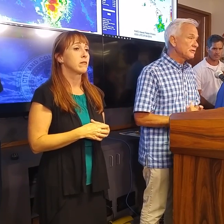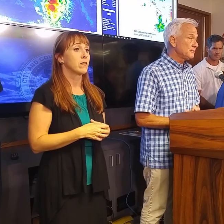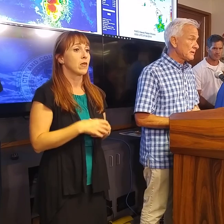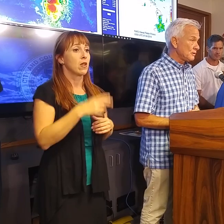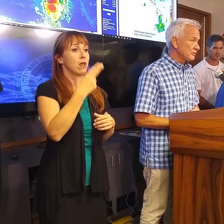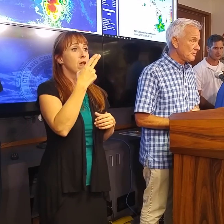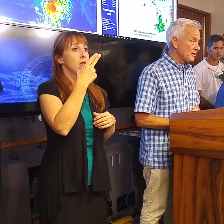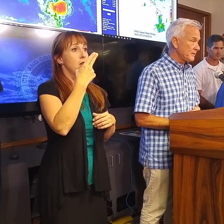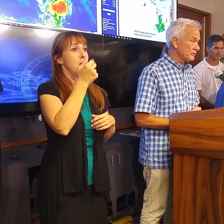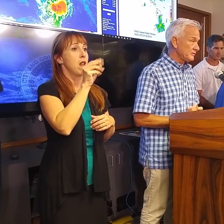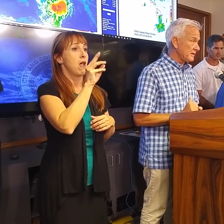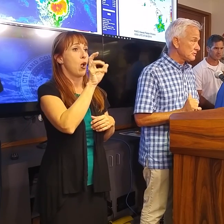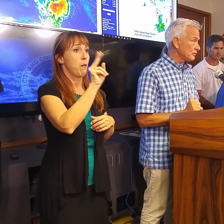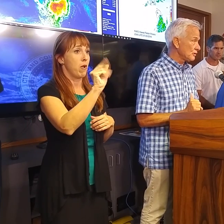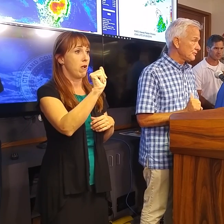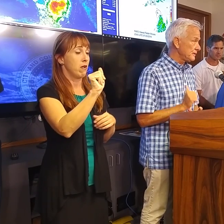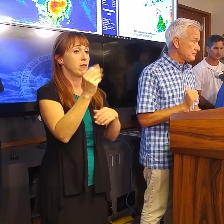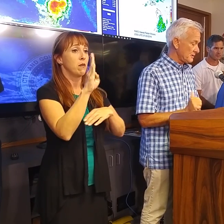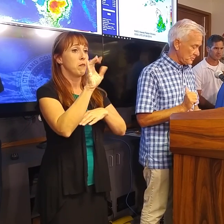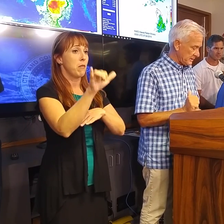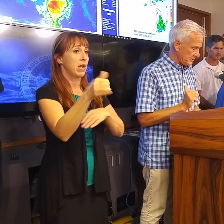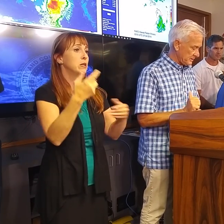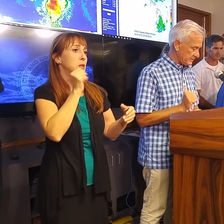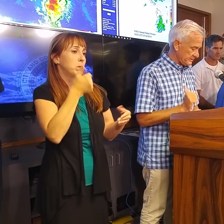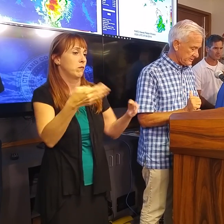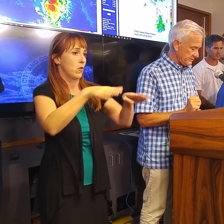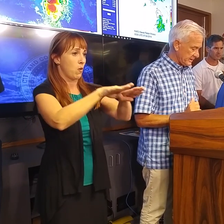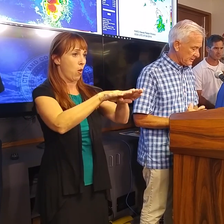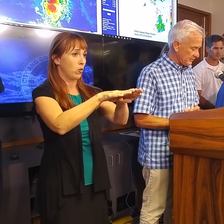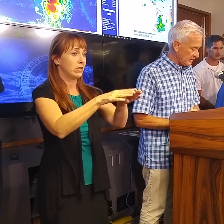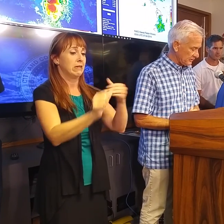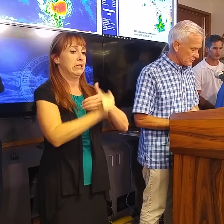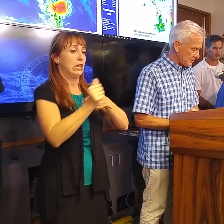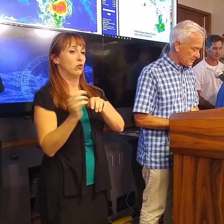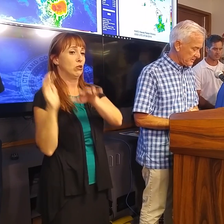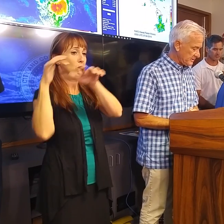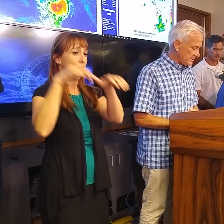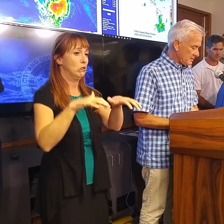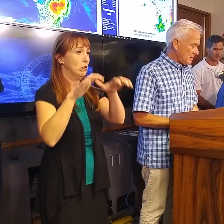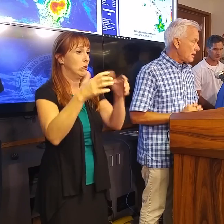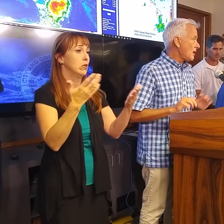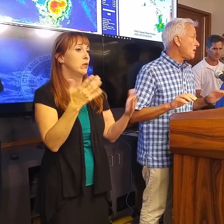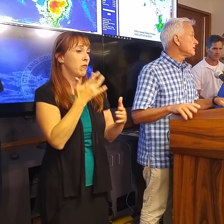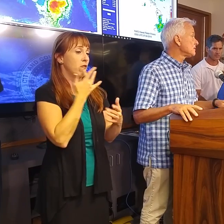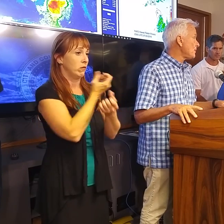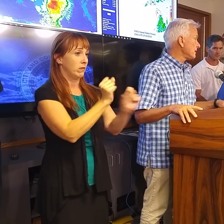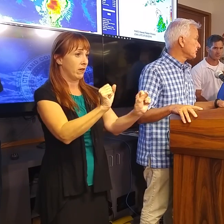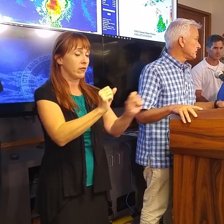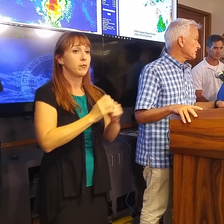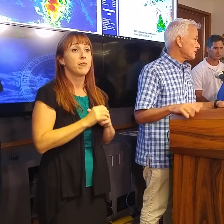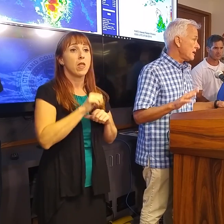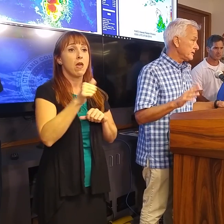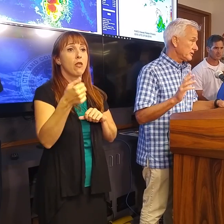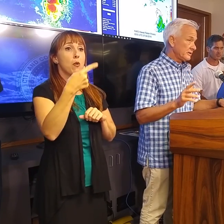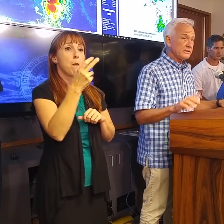Hanauma Bay is going to be closed tomorrow because of dangerous surf. We do not want anyone to get themselves in trouble. All other